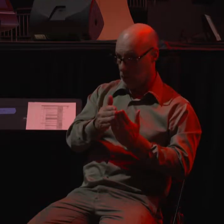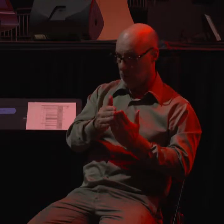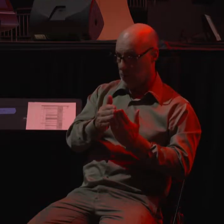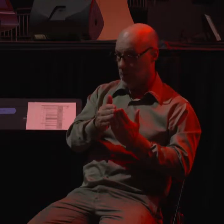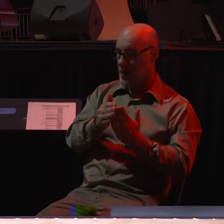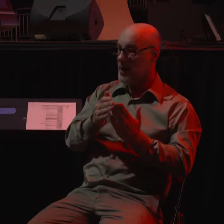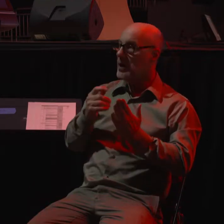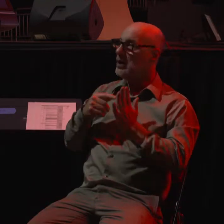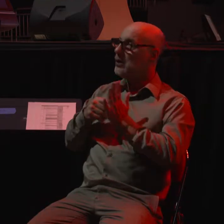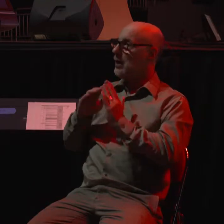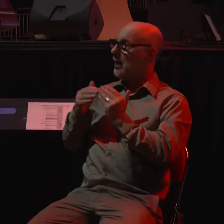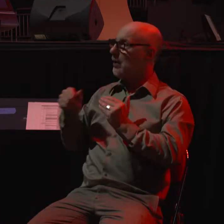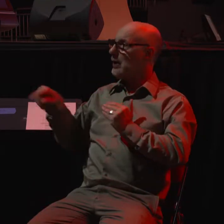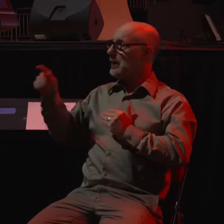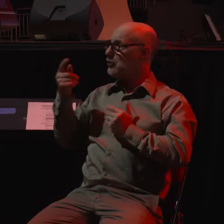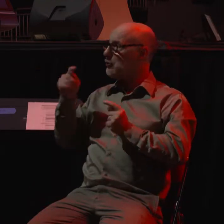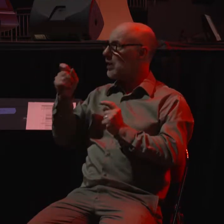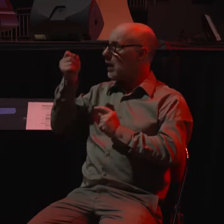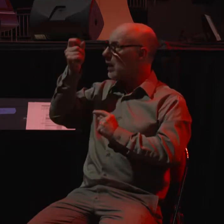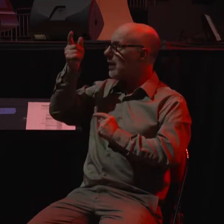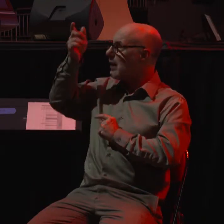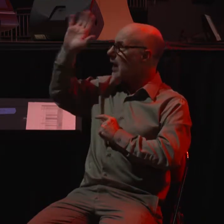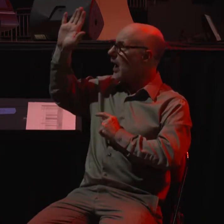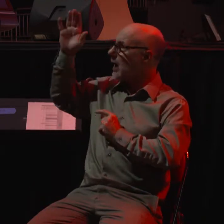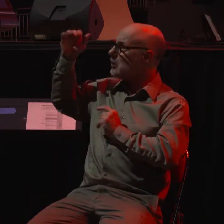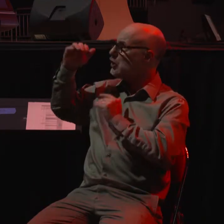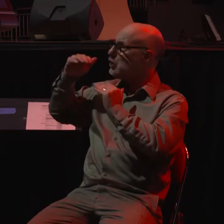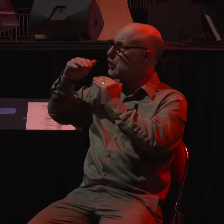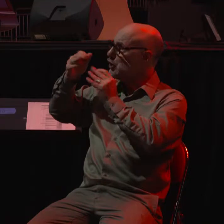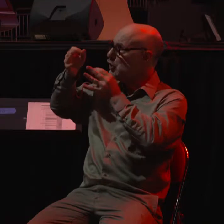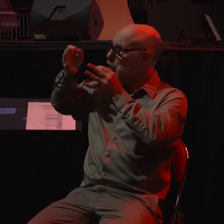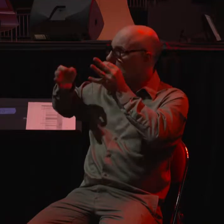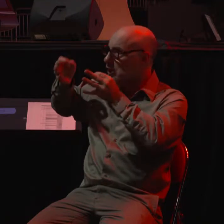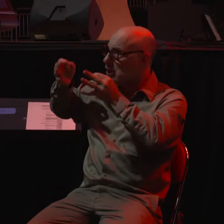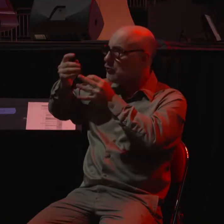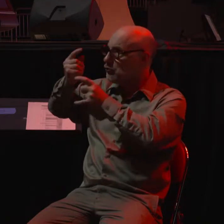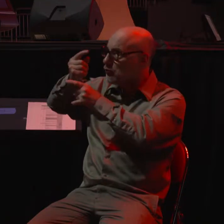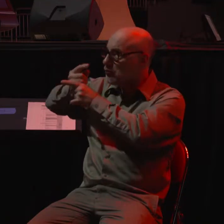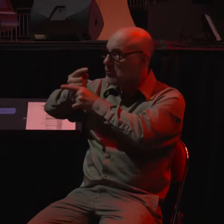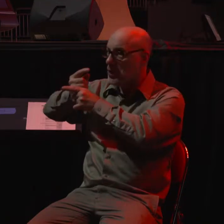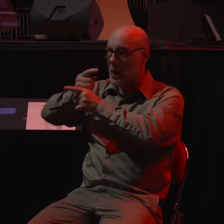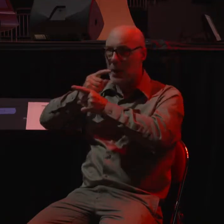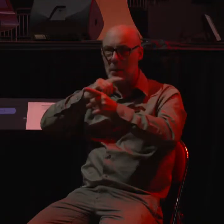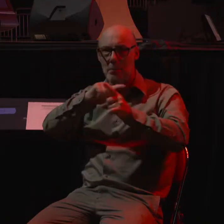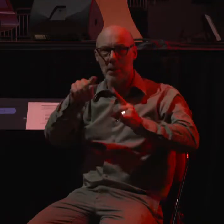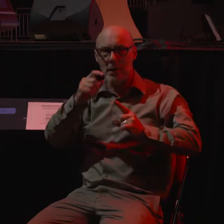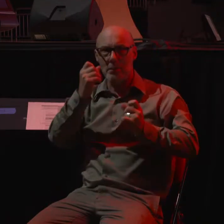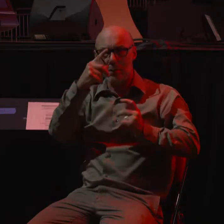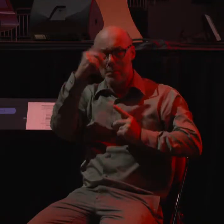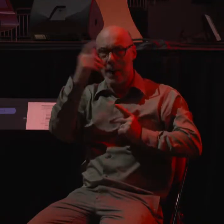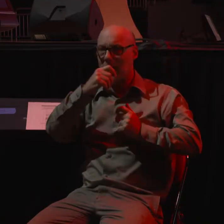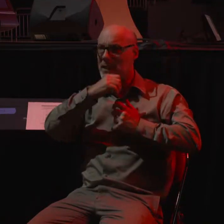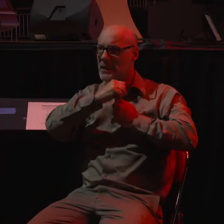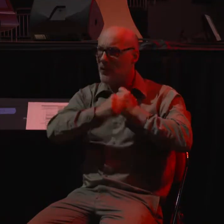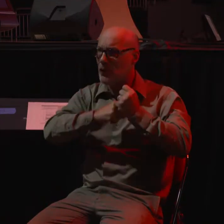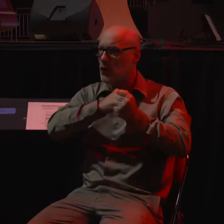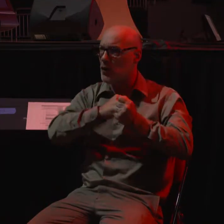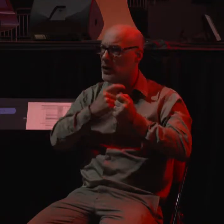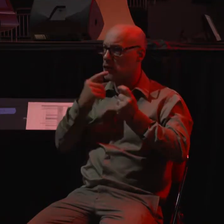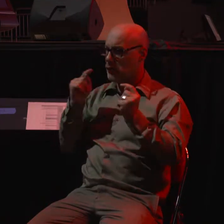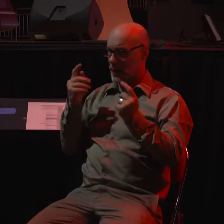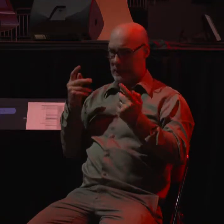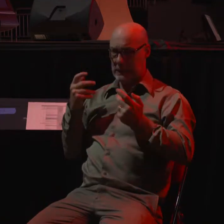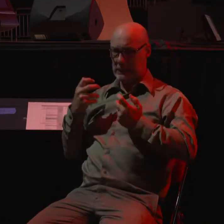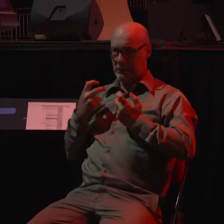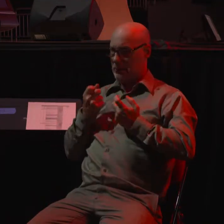in the midst of huge amounts of suffering. And so among evangelicals, sometimes people quickly